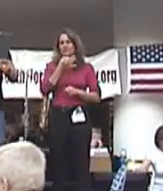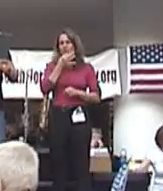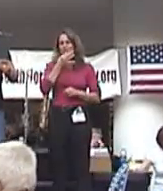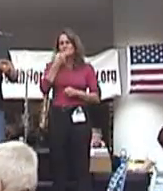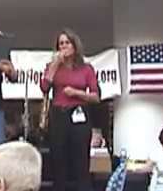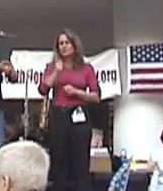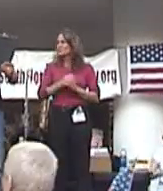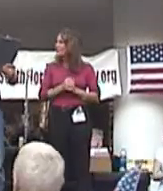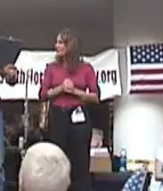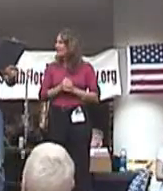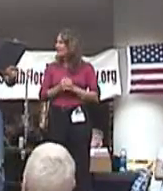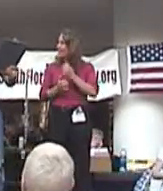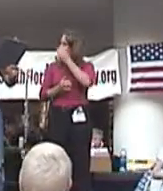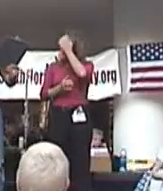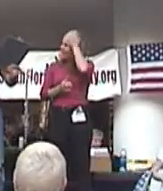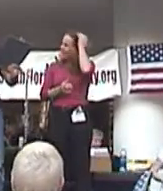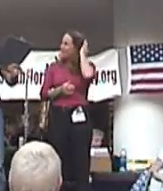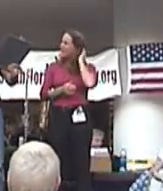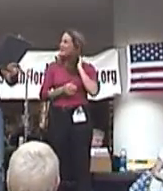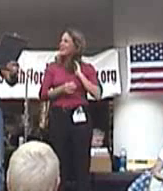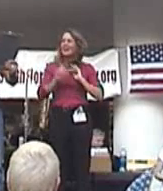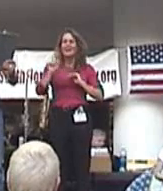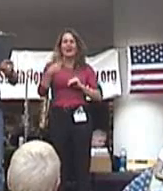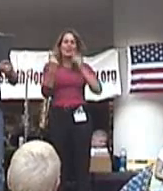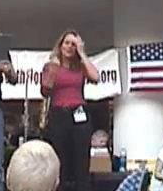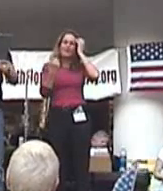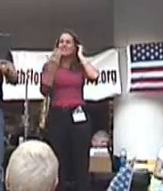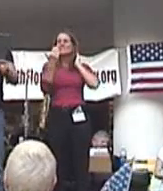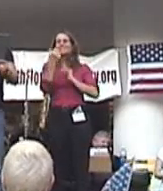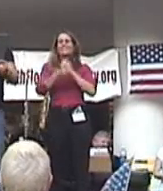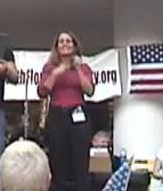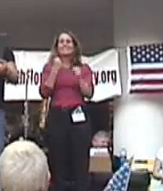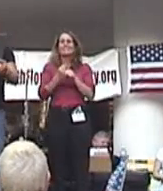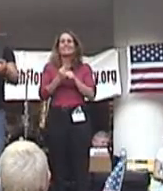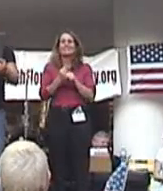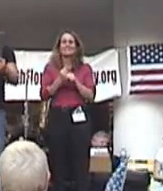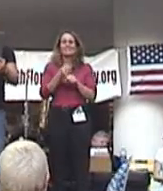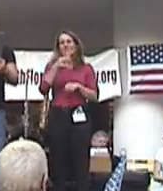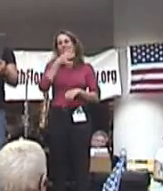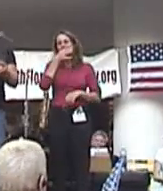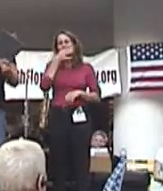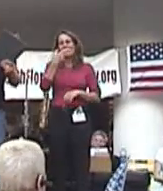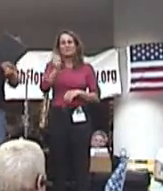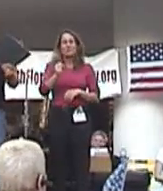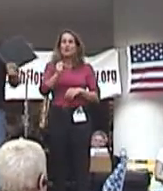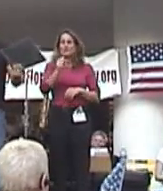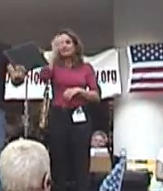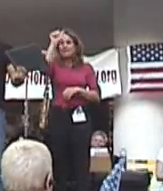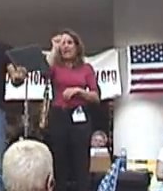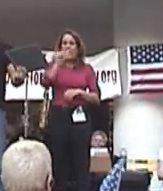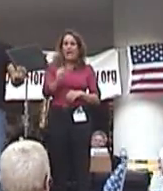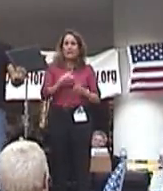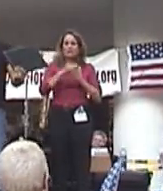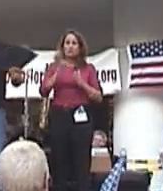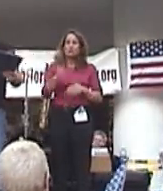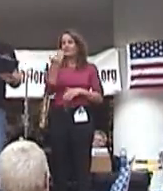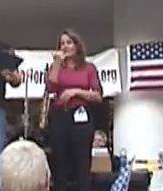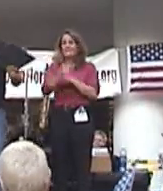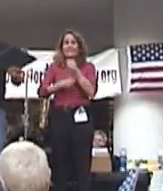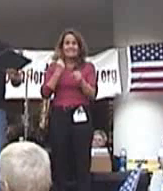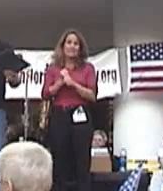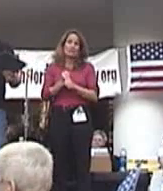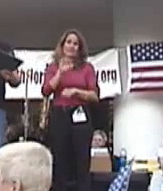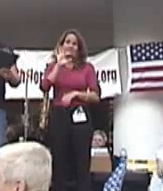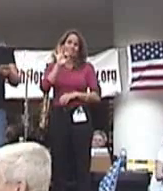school. I thought I'm the only one that did that. It says she's a straight A student. I'm thinking, well, she's 15 years as a freshman.